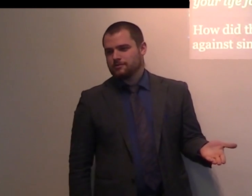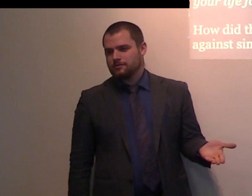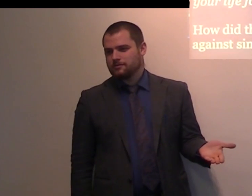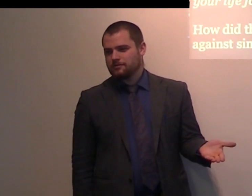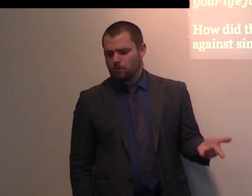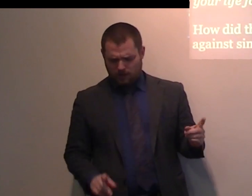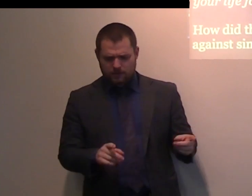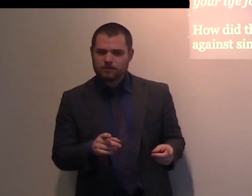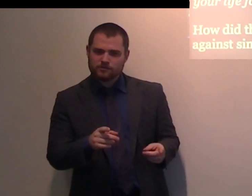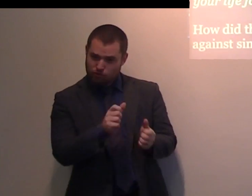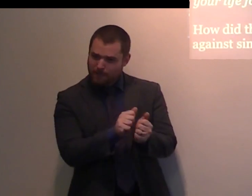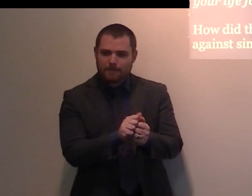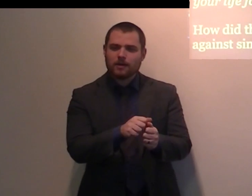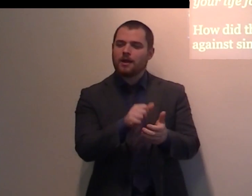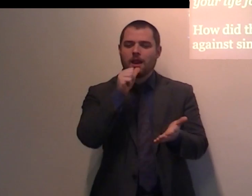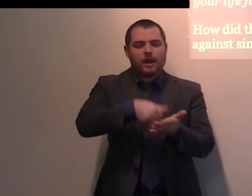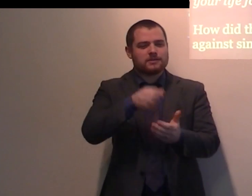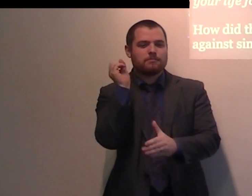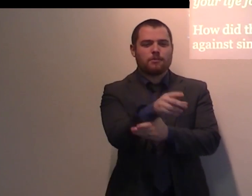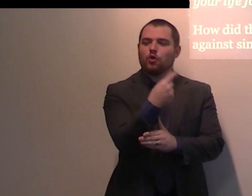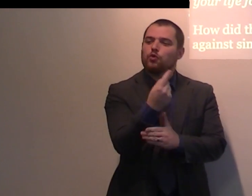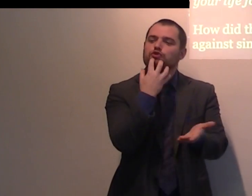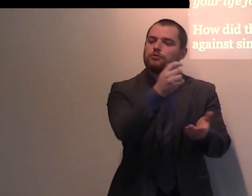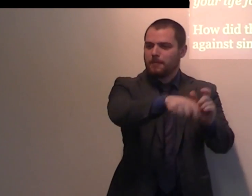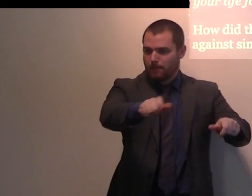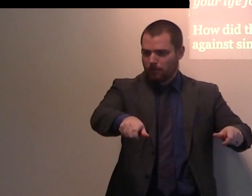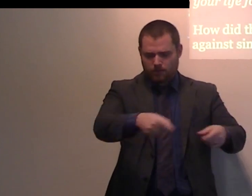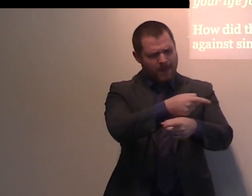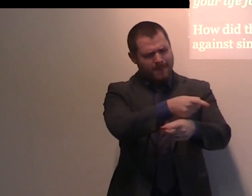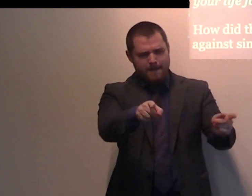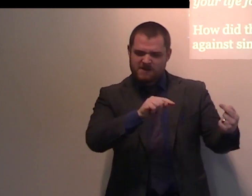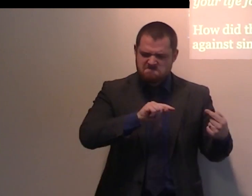How did the Jewish people struggle against sin?